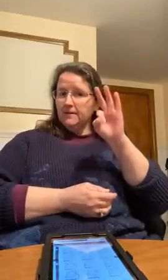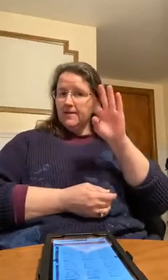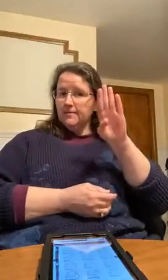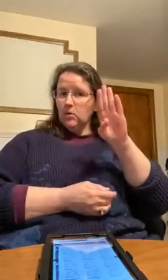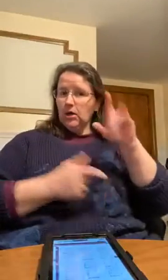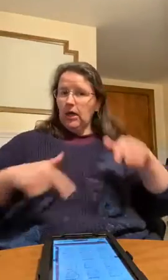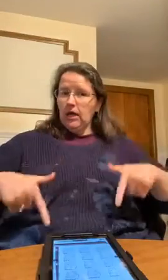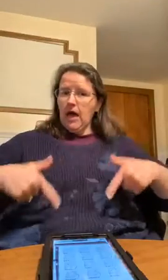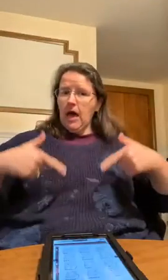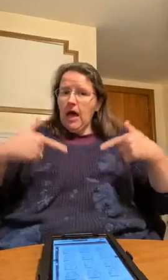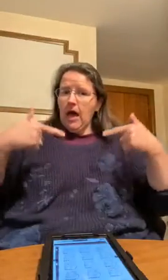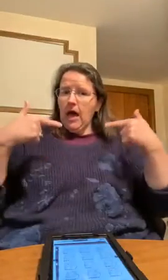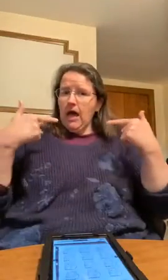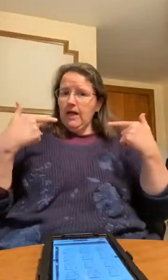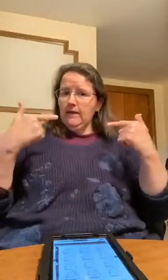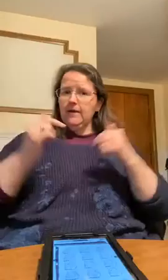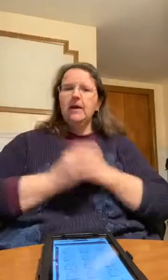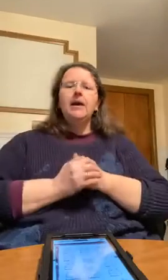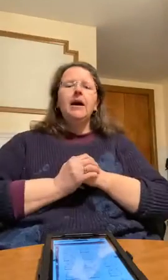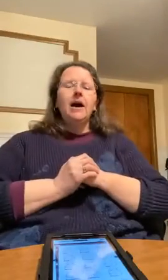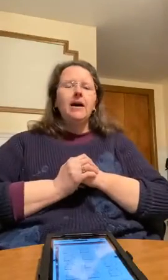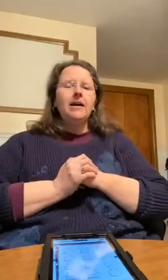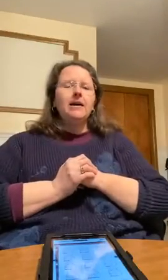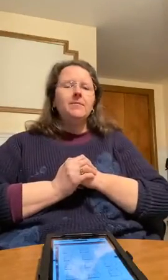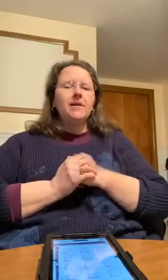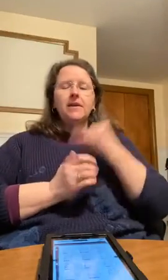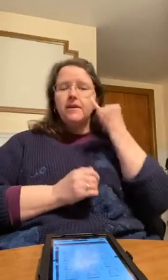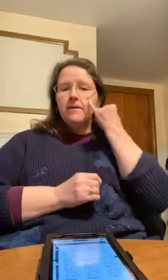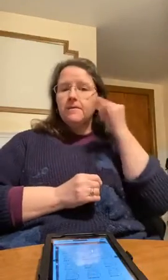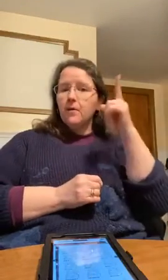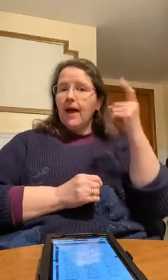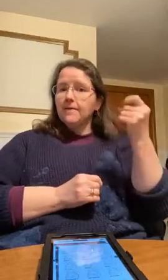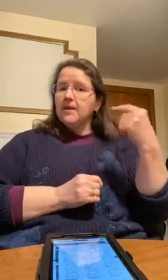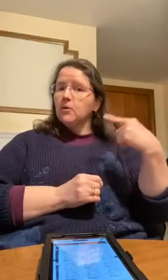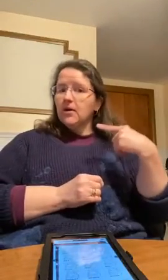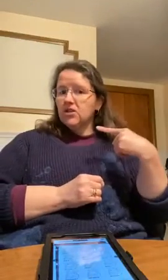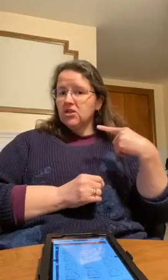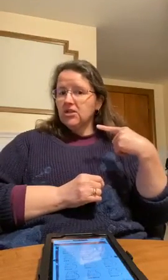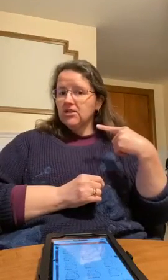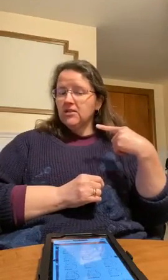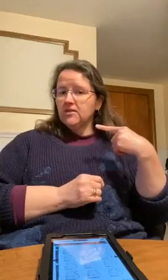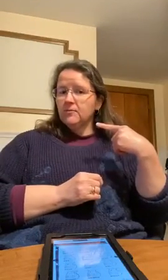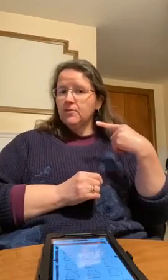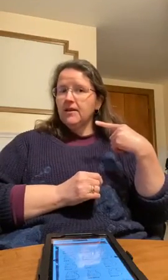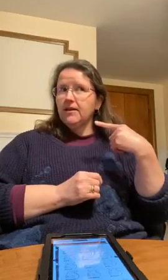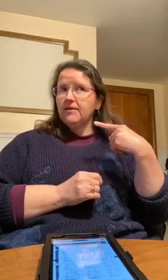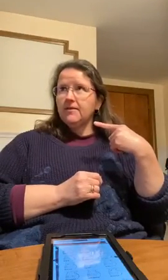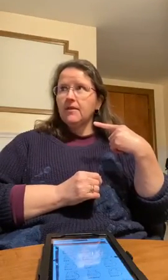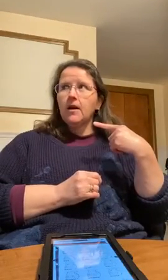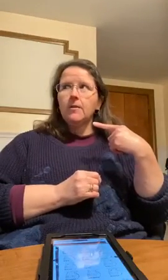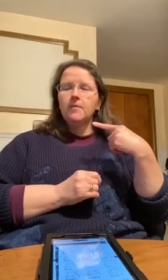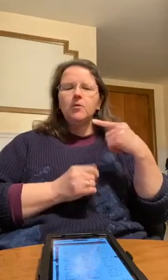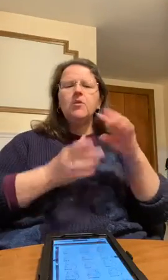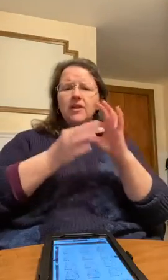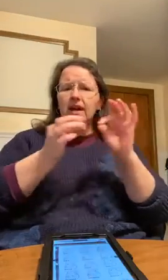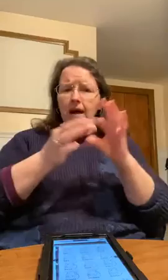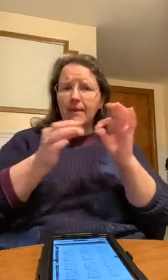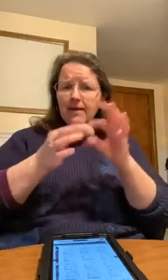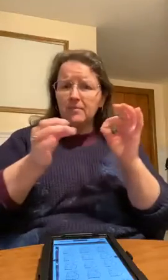Facebook Live. If you have any questions, please, you can comment